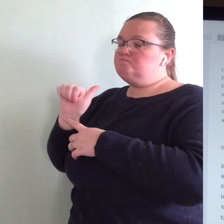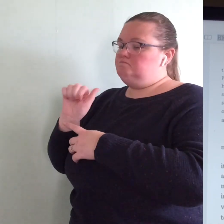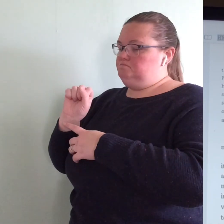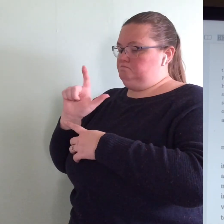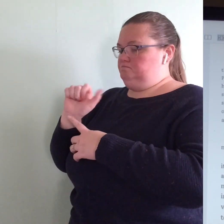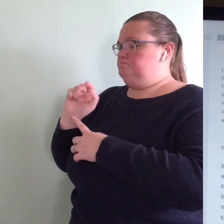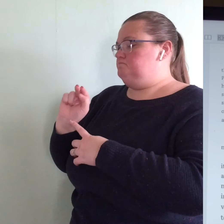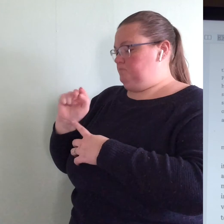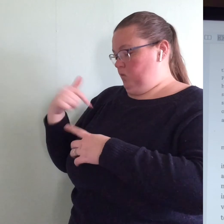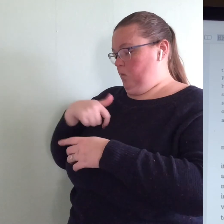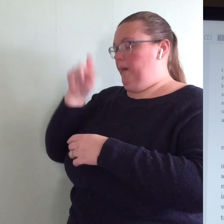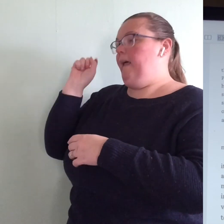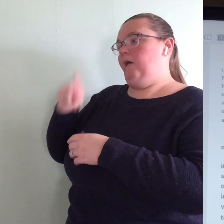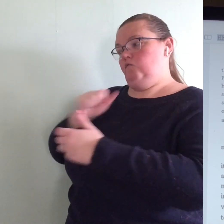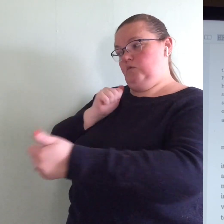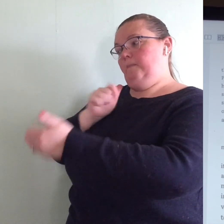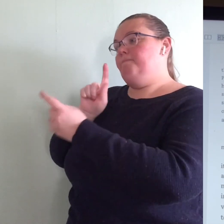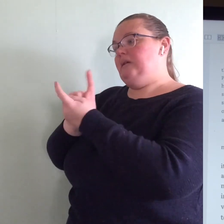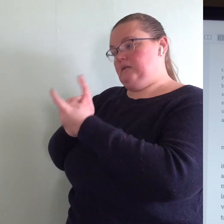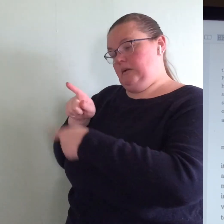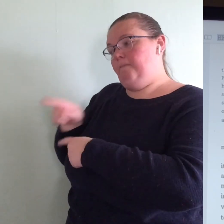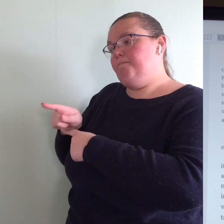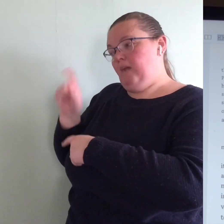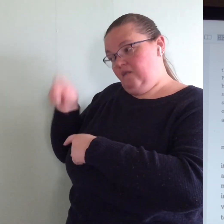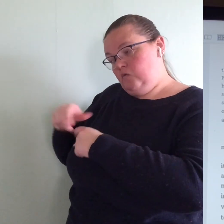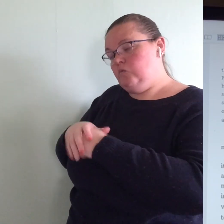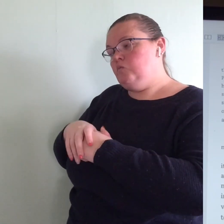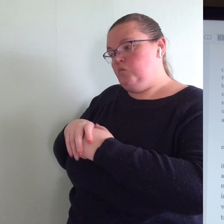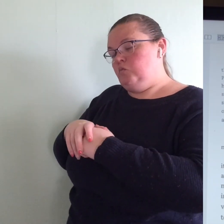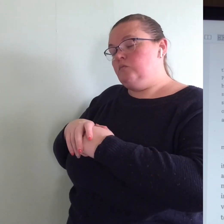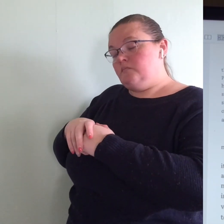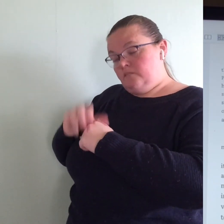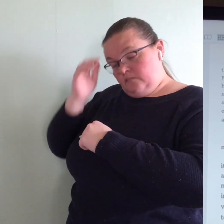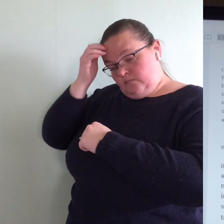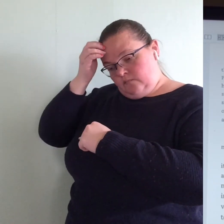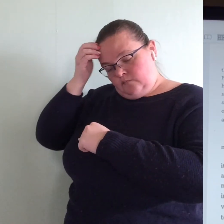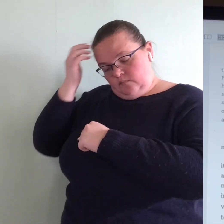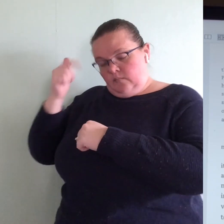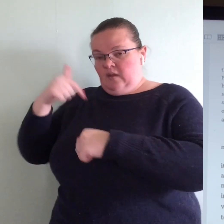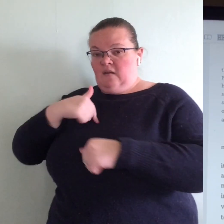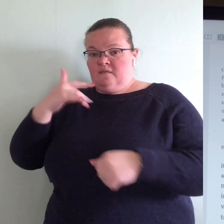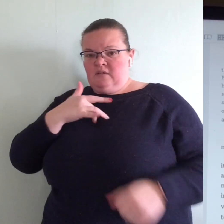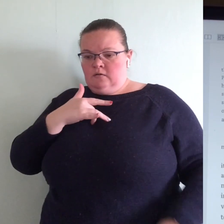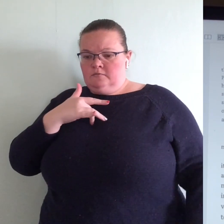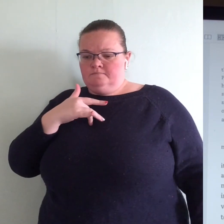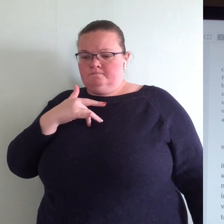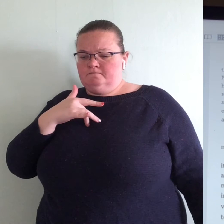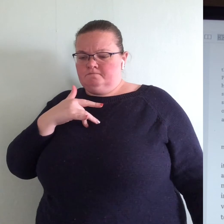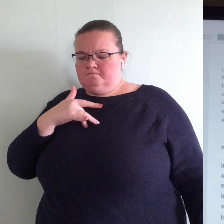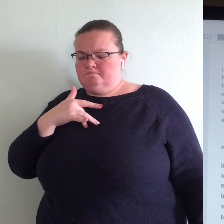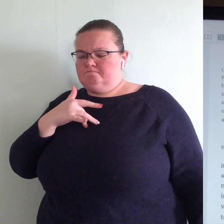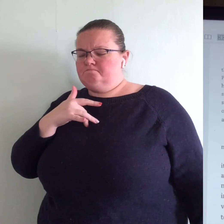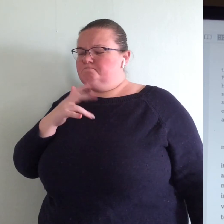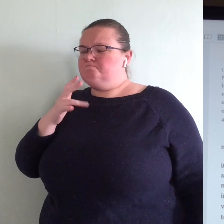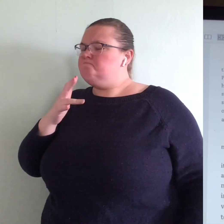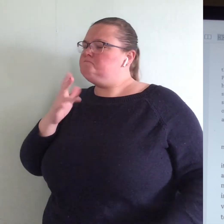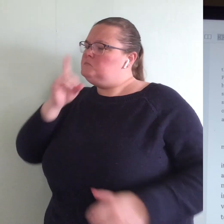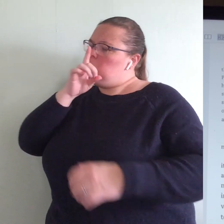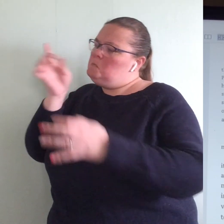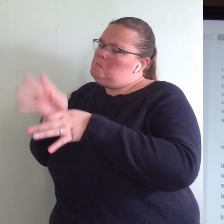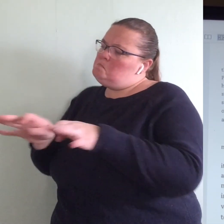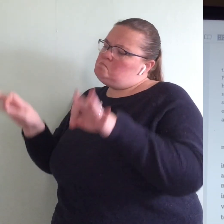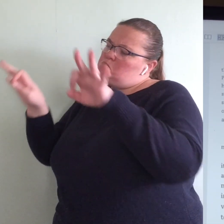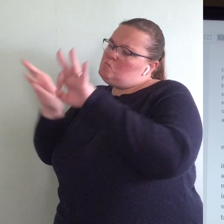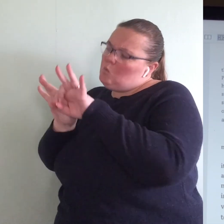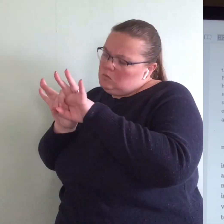go on and meet him. That's our only chance now. It seems to me, my dear, said Miss Beaver, that it is